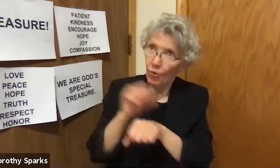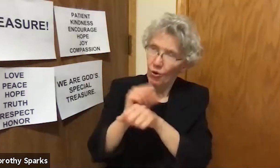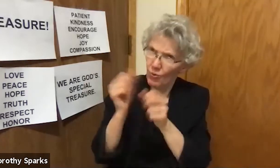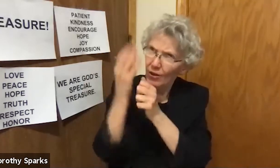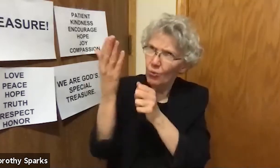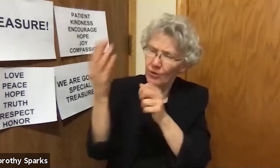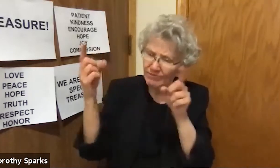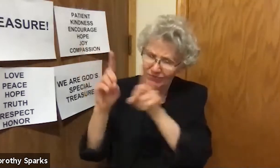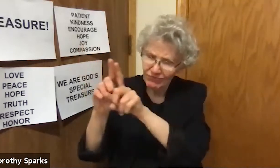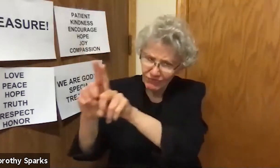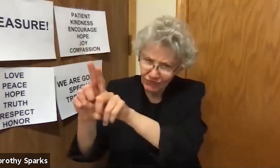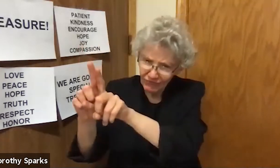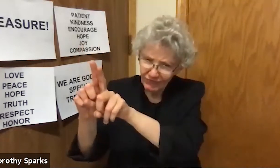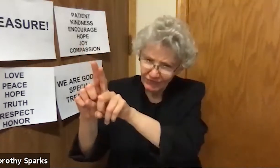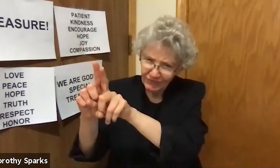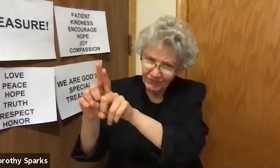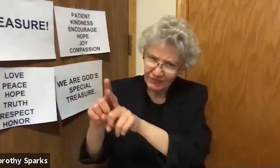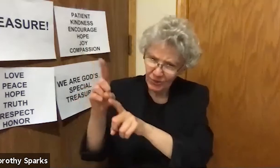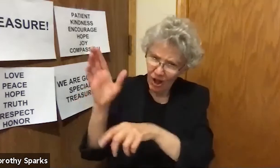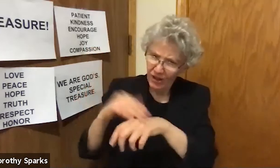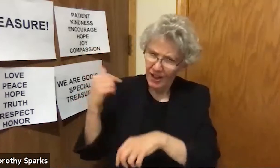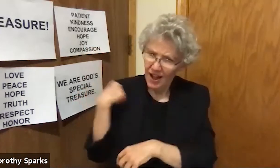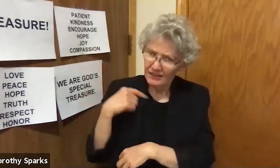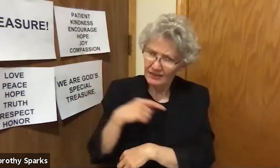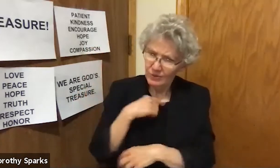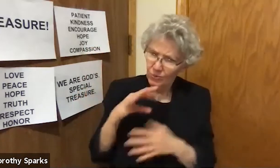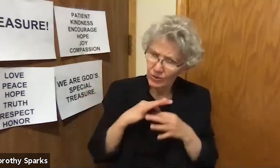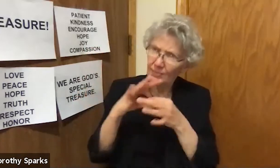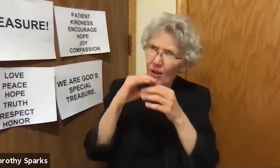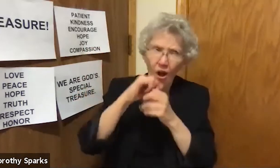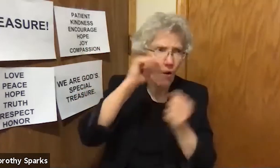can succeed when we work side by side with you.